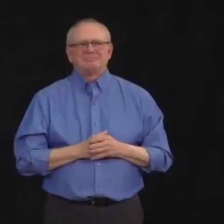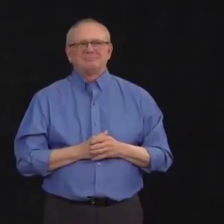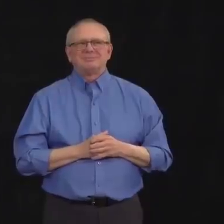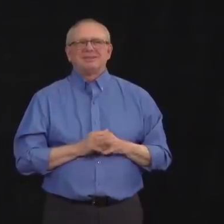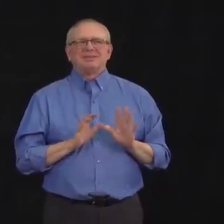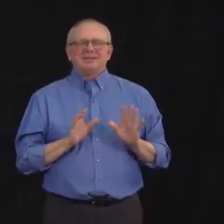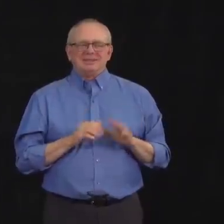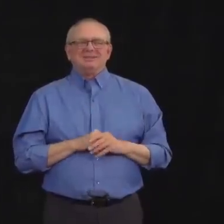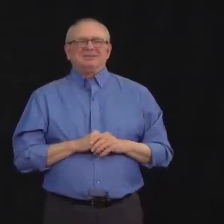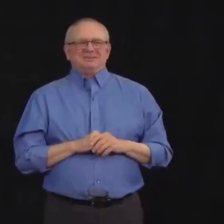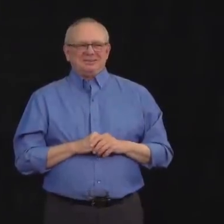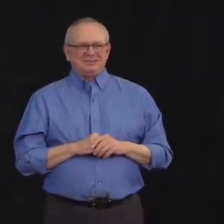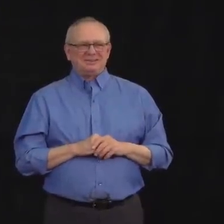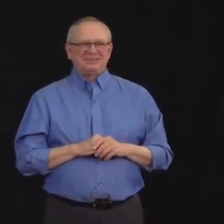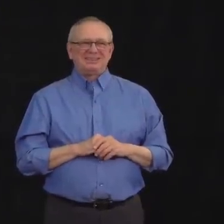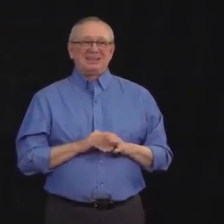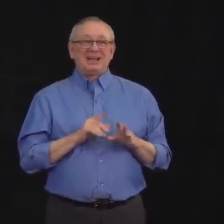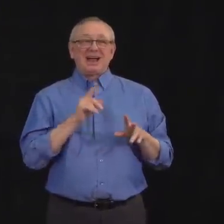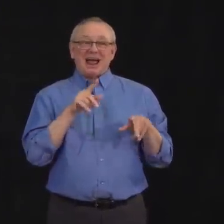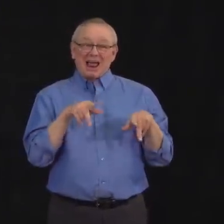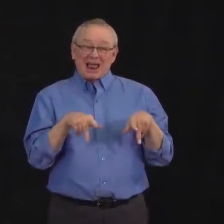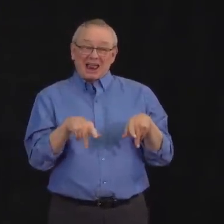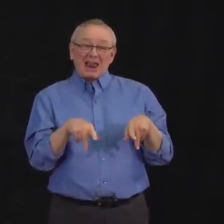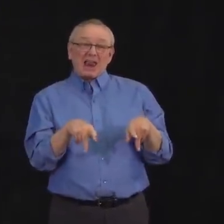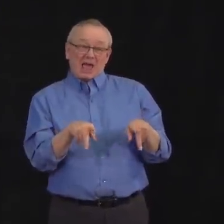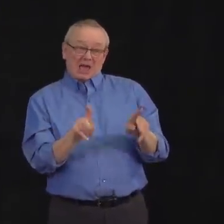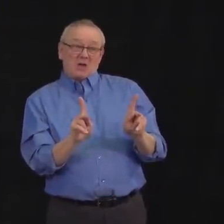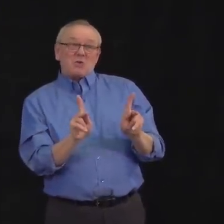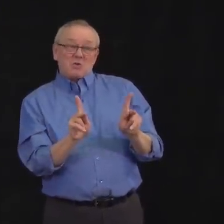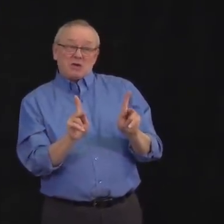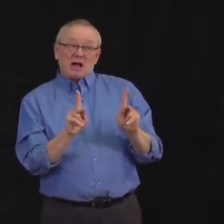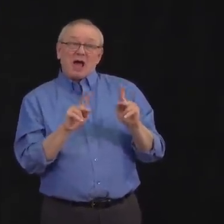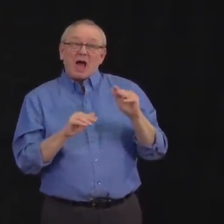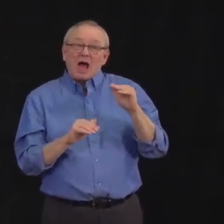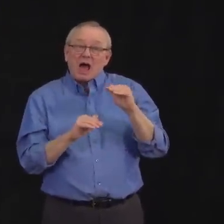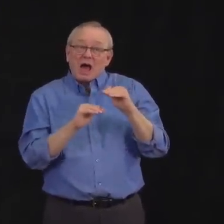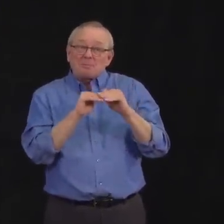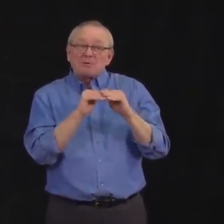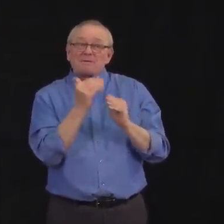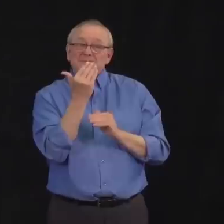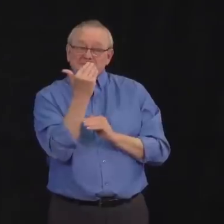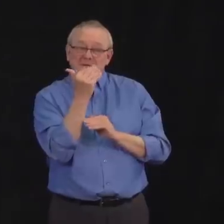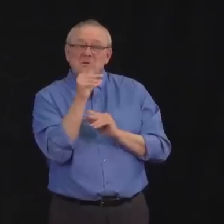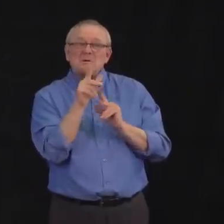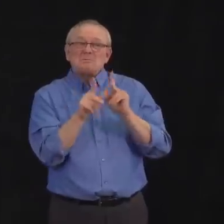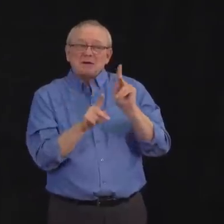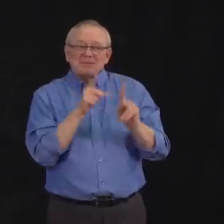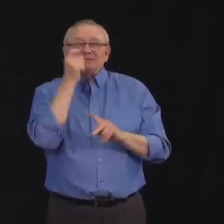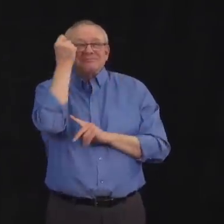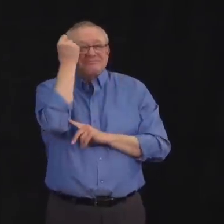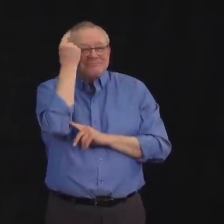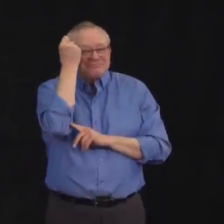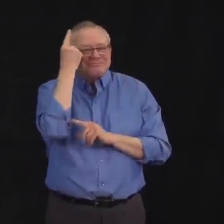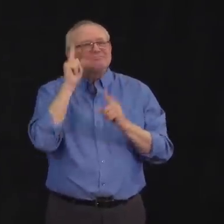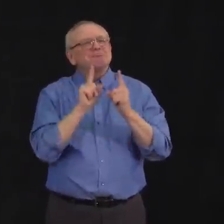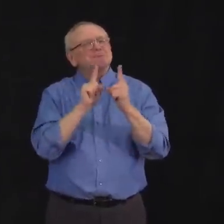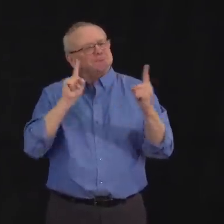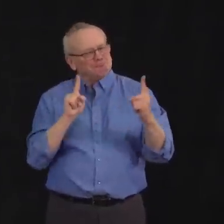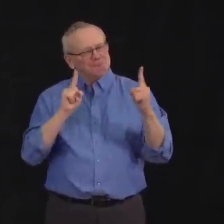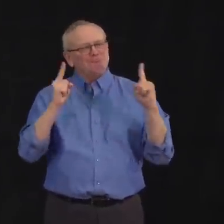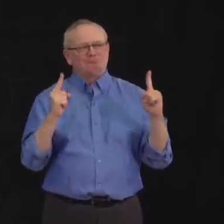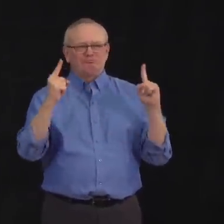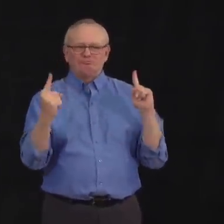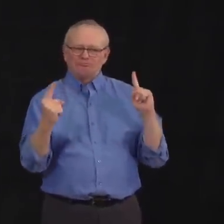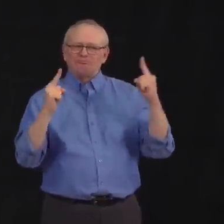currently allowable that up to 15 people gather as long as 2 meters of distance can be maintained. So at